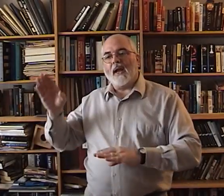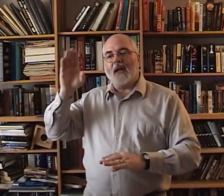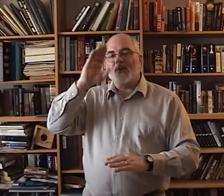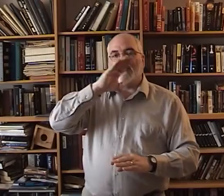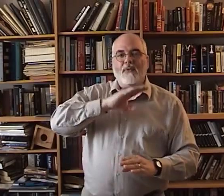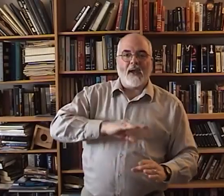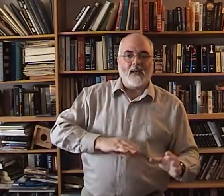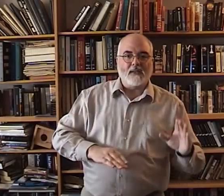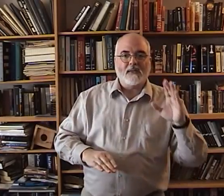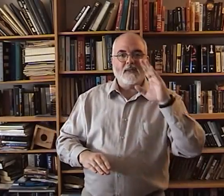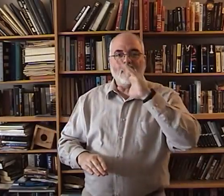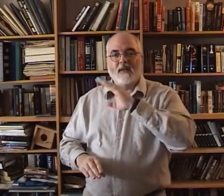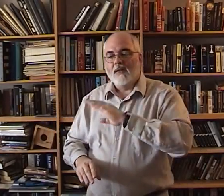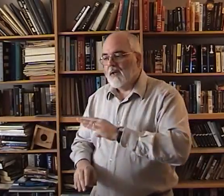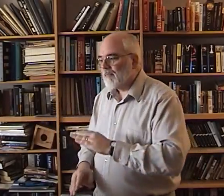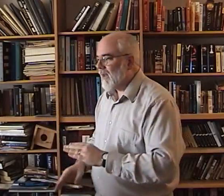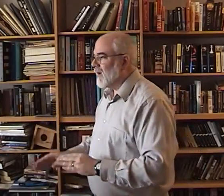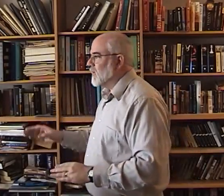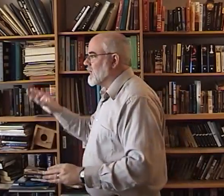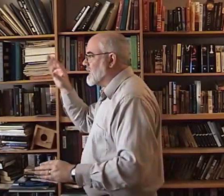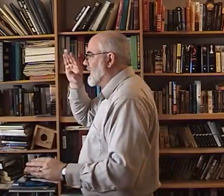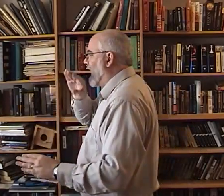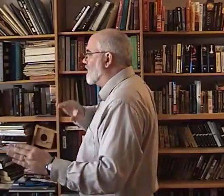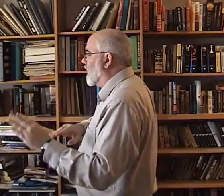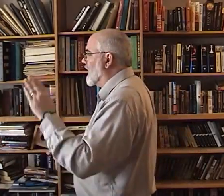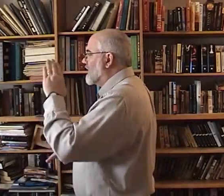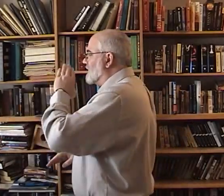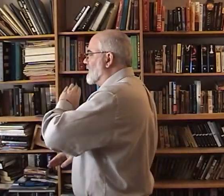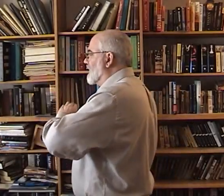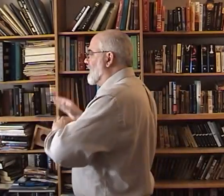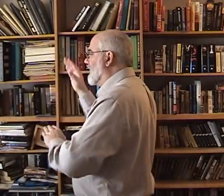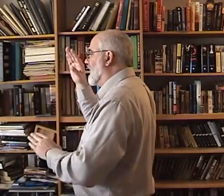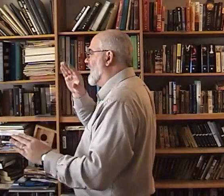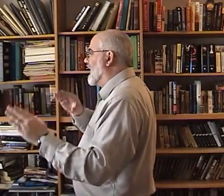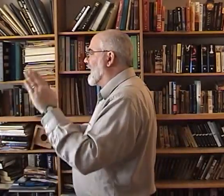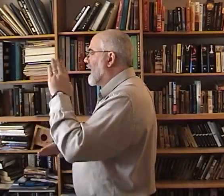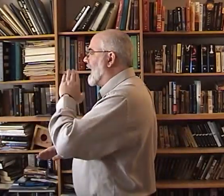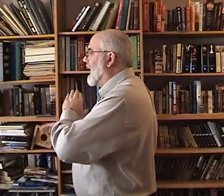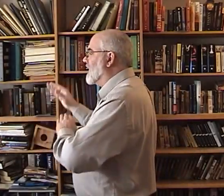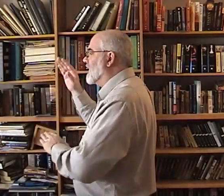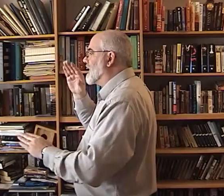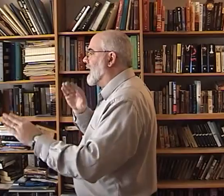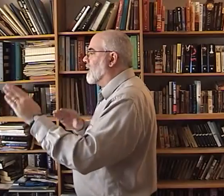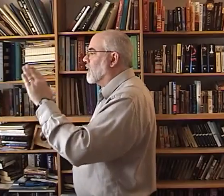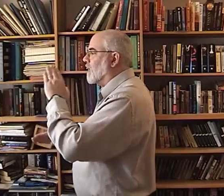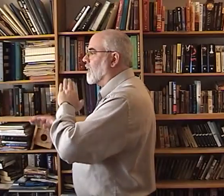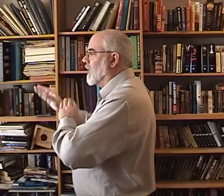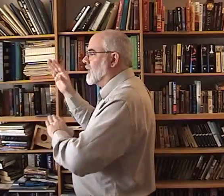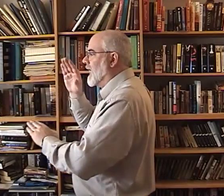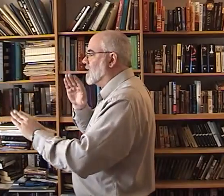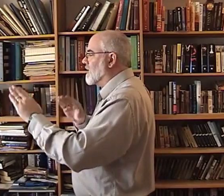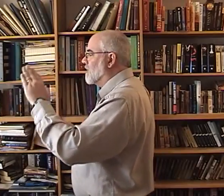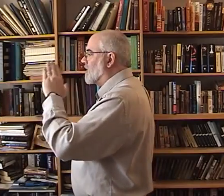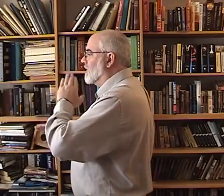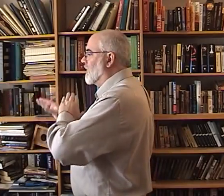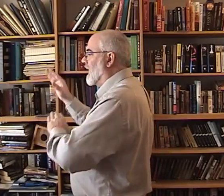at your face. I do it sideways. And you just kind of rotate them through like